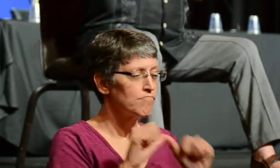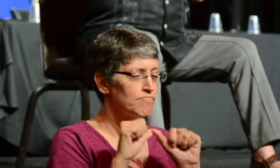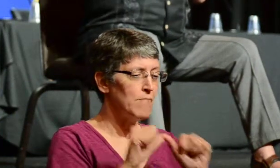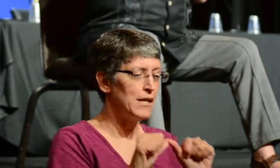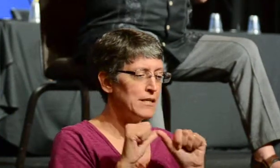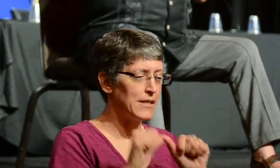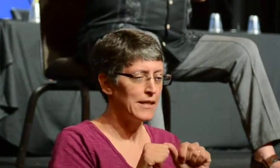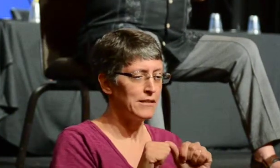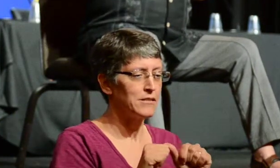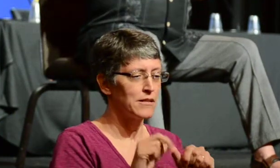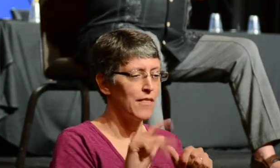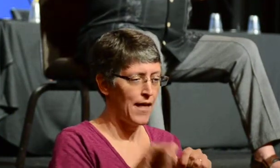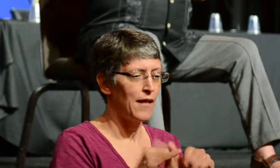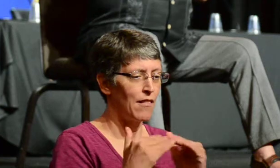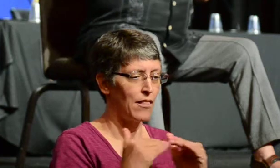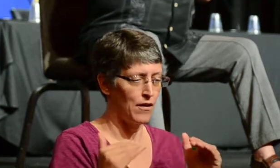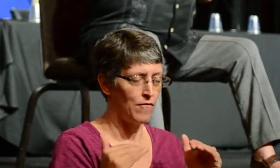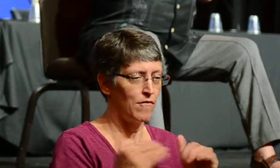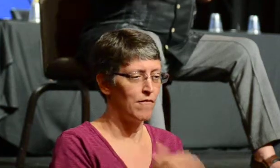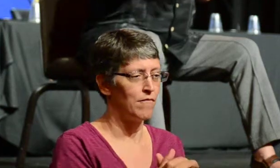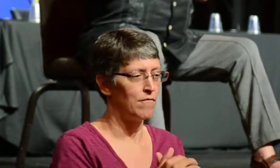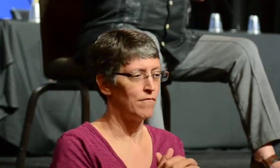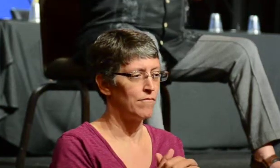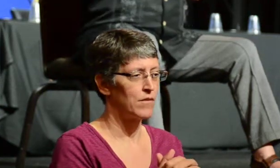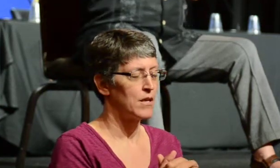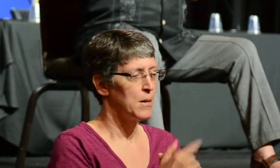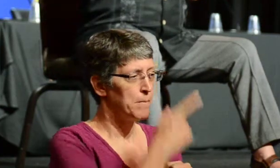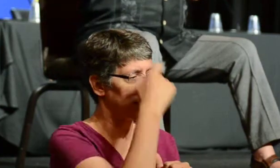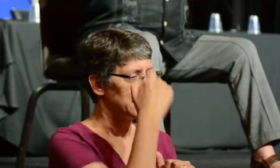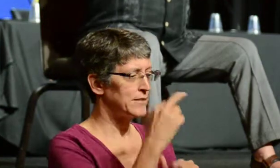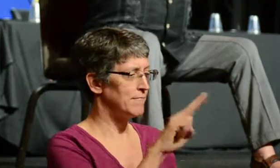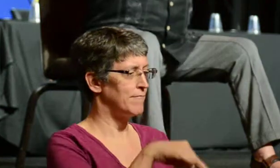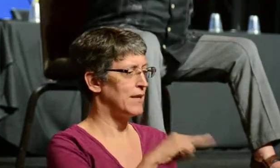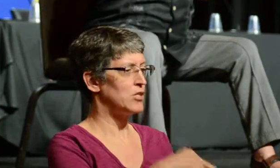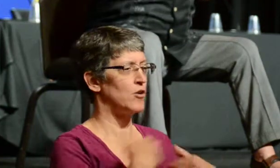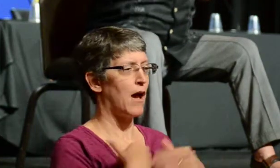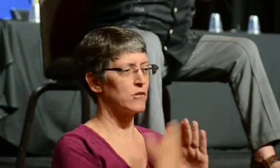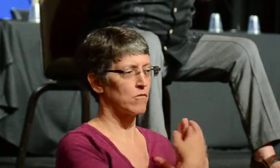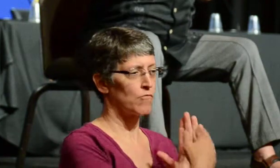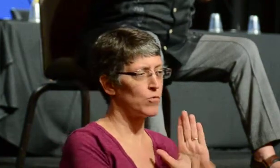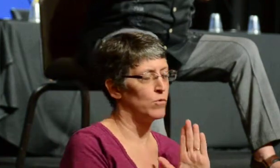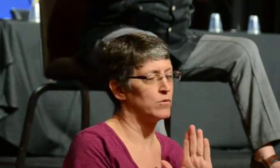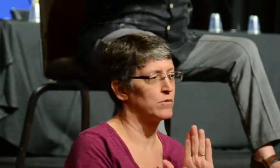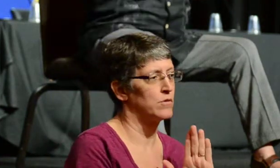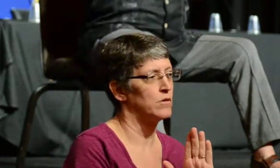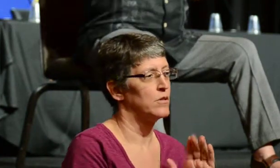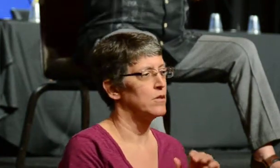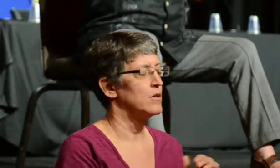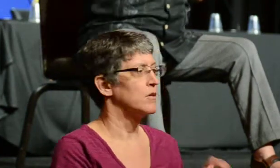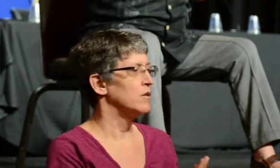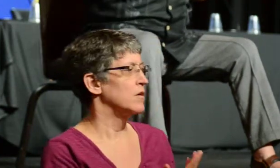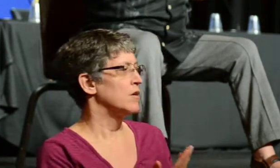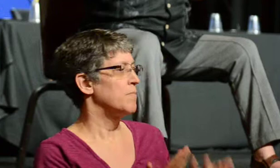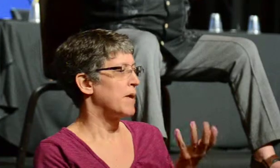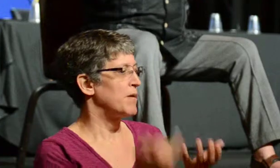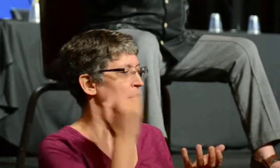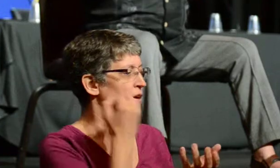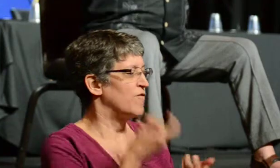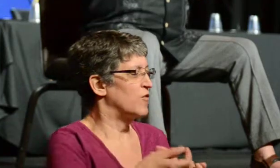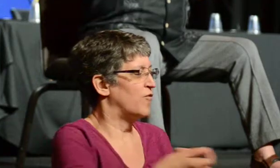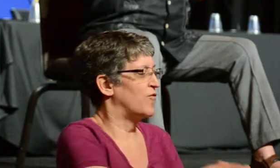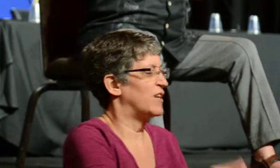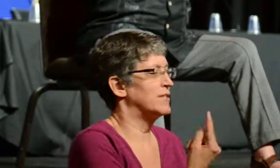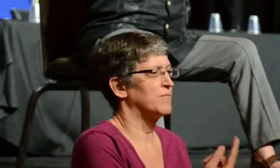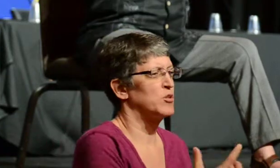The way the rules of nature, where you can overfeed and then you die if